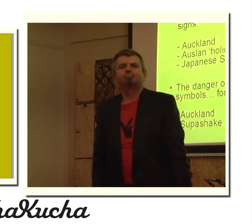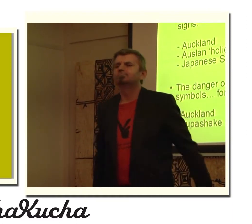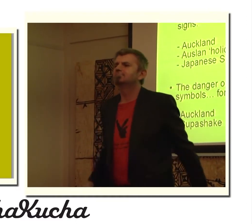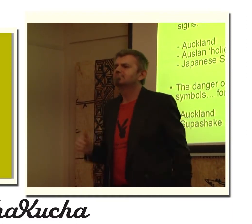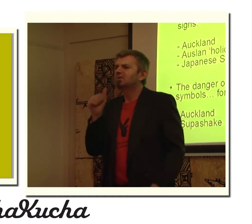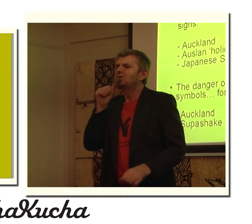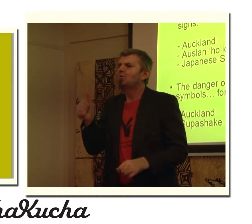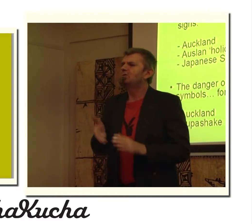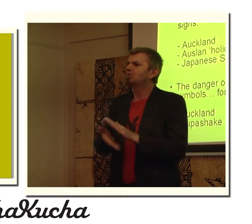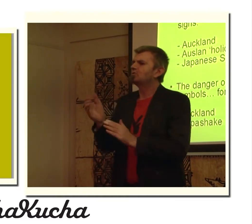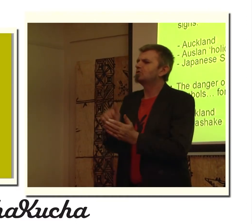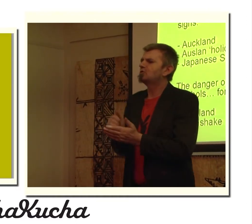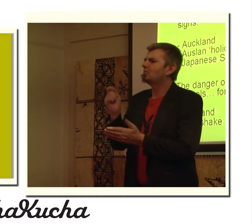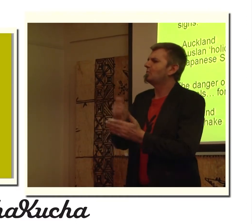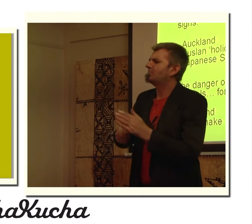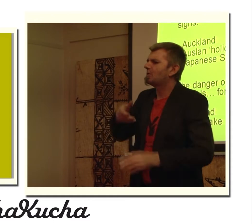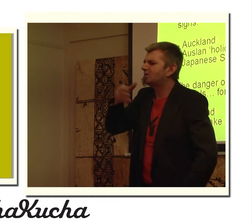And there was another TV advertisement